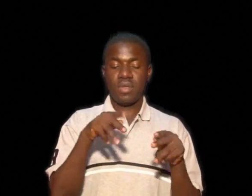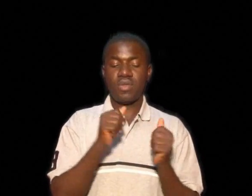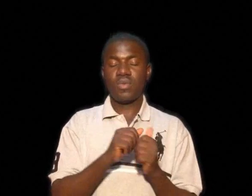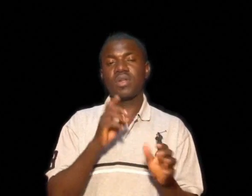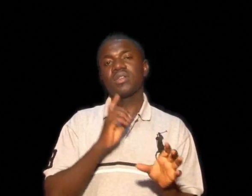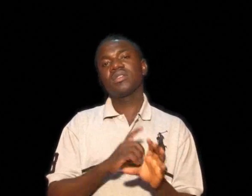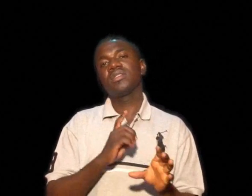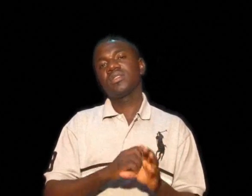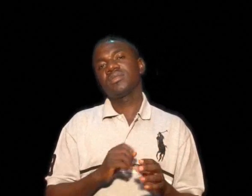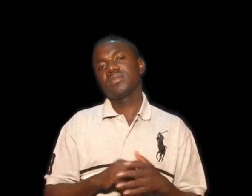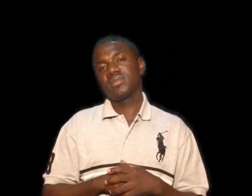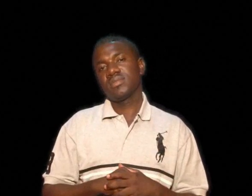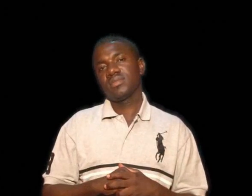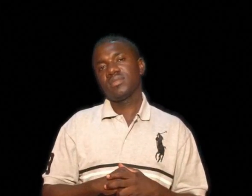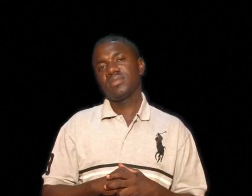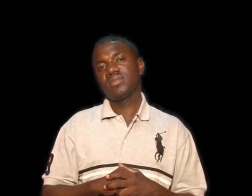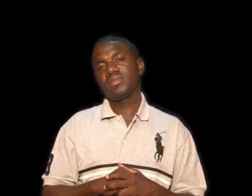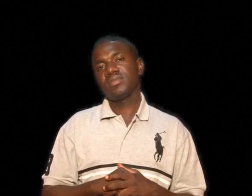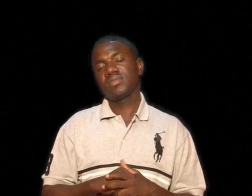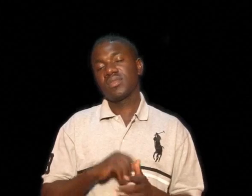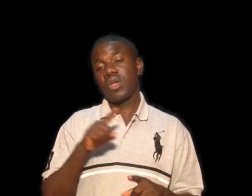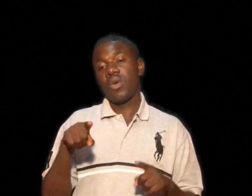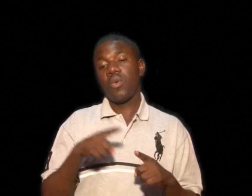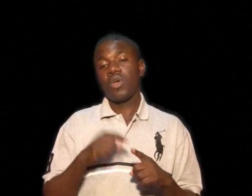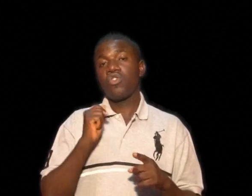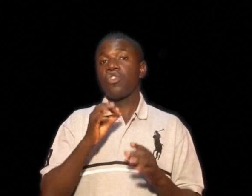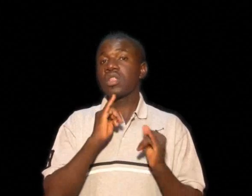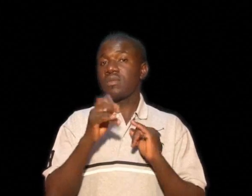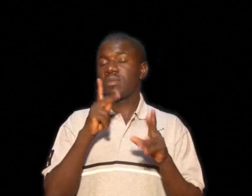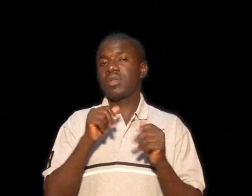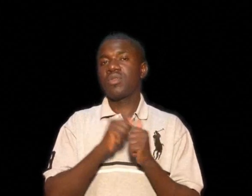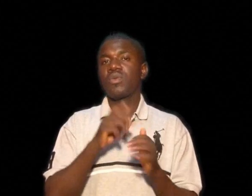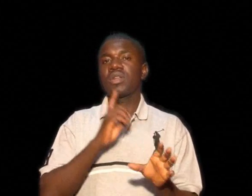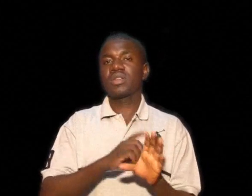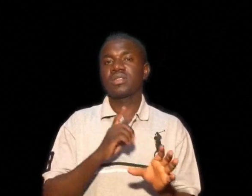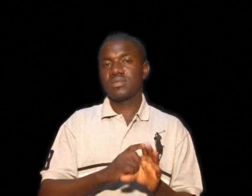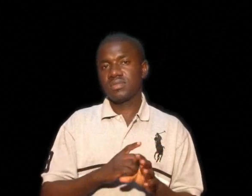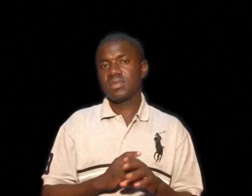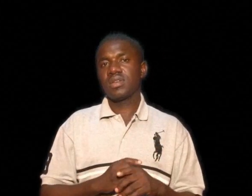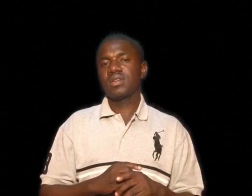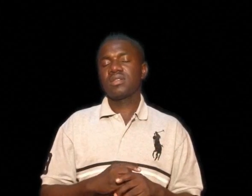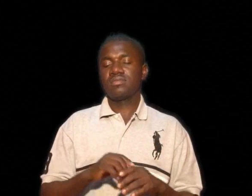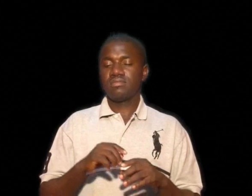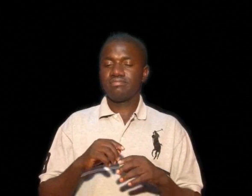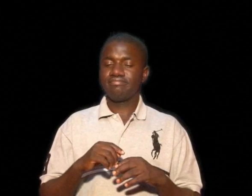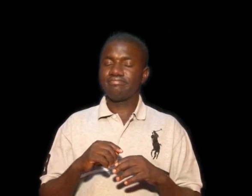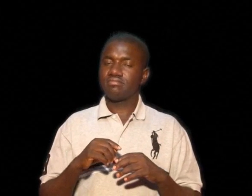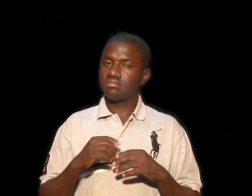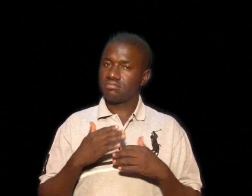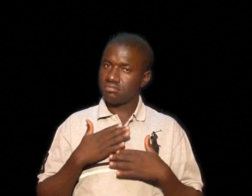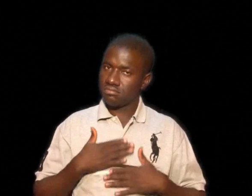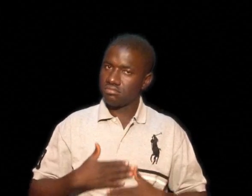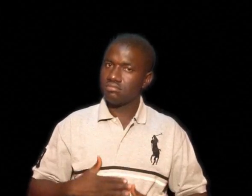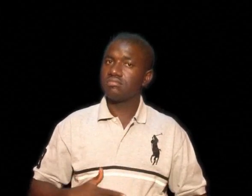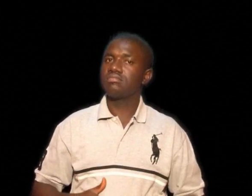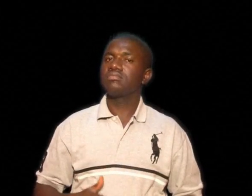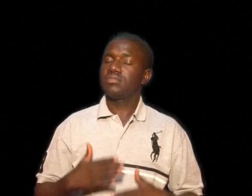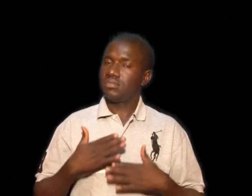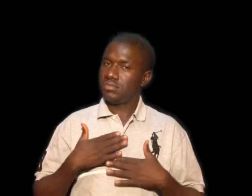Interviewing persons with disabilities. When interviewing a person with a disability, relax. Conduct